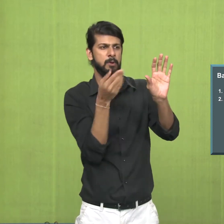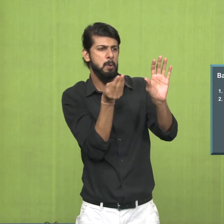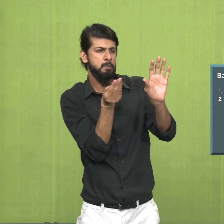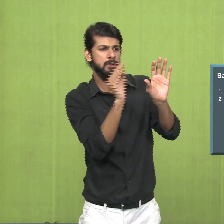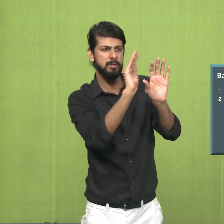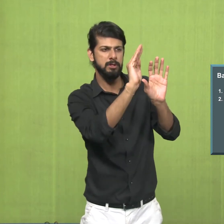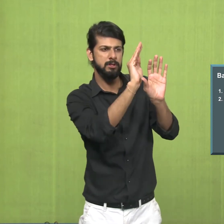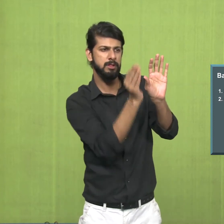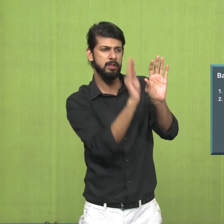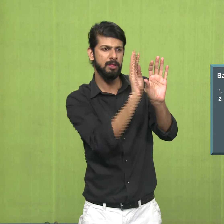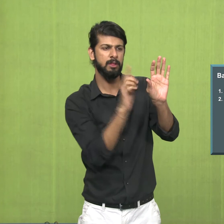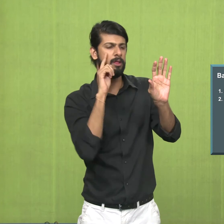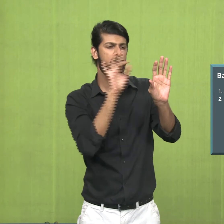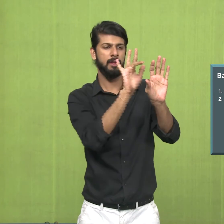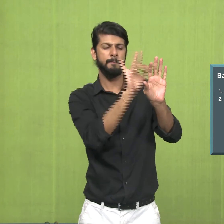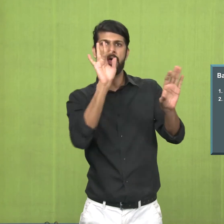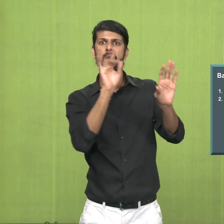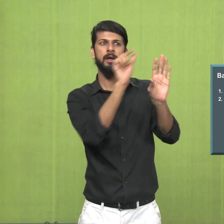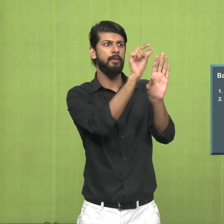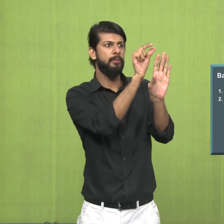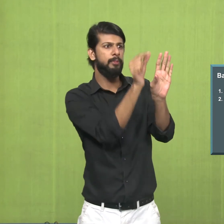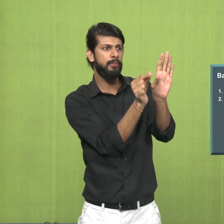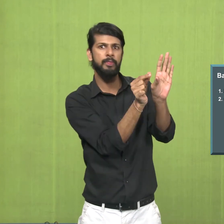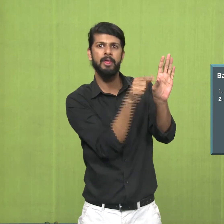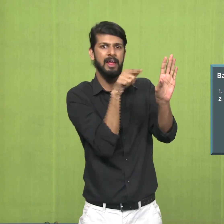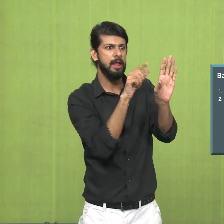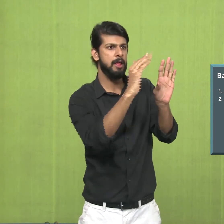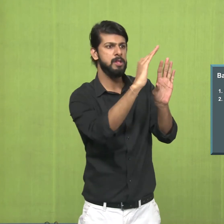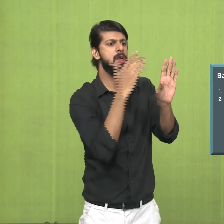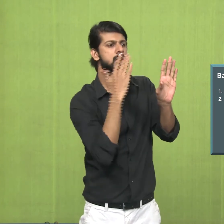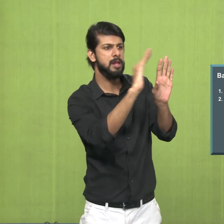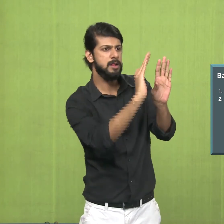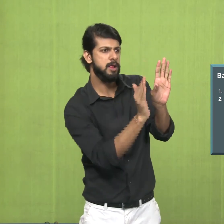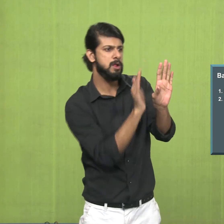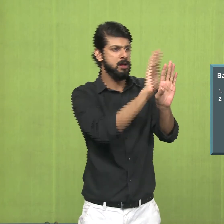So, for example, the glaze technique is, for example, you are painting an apple.